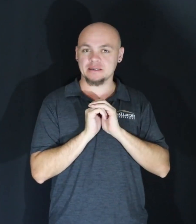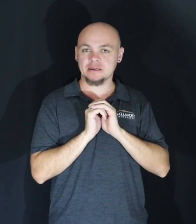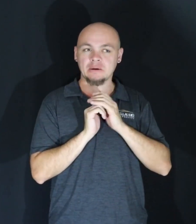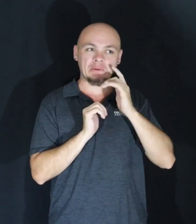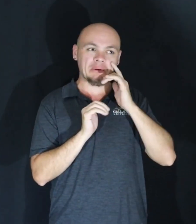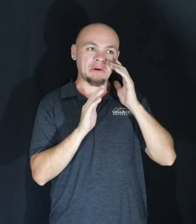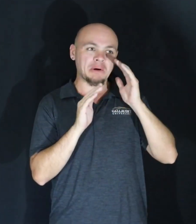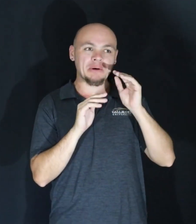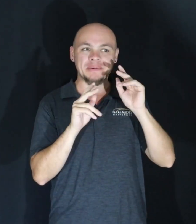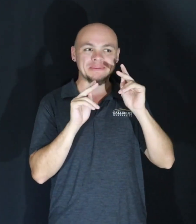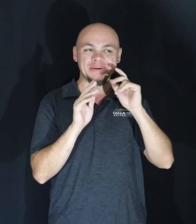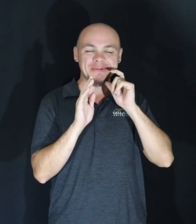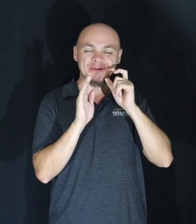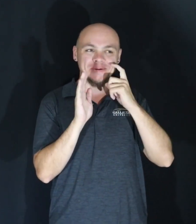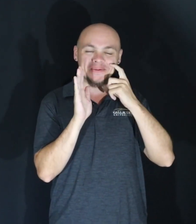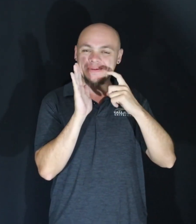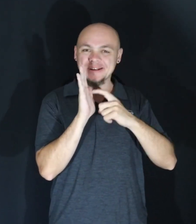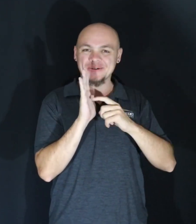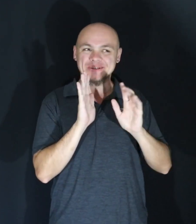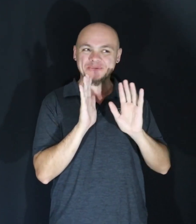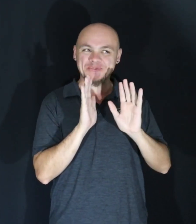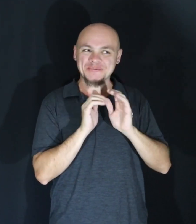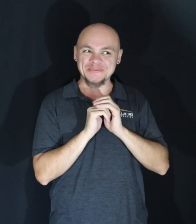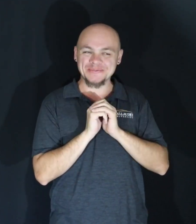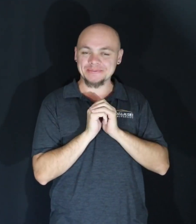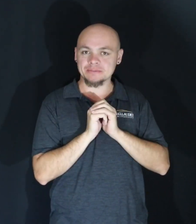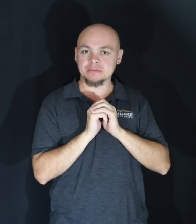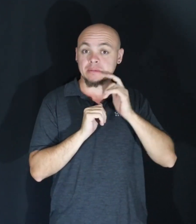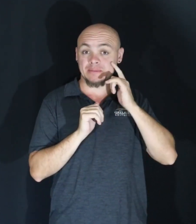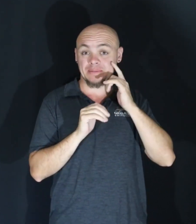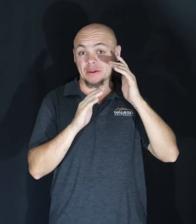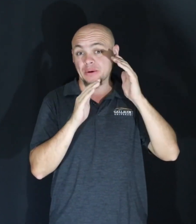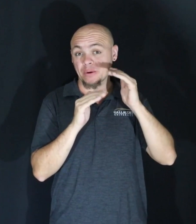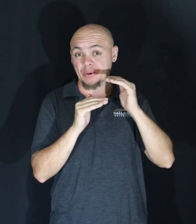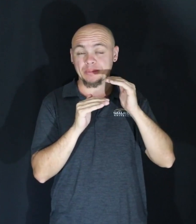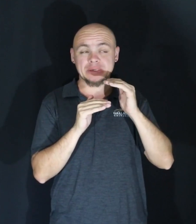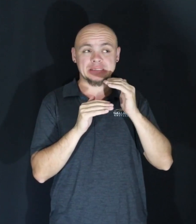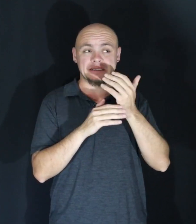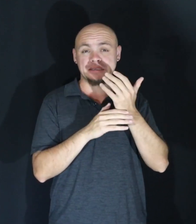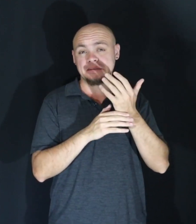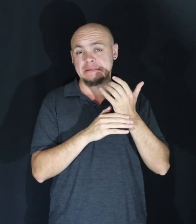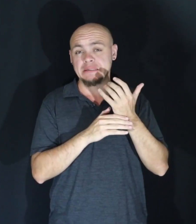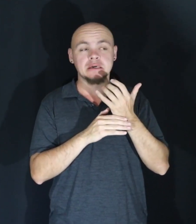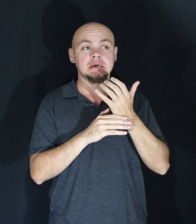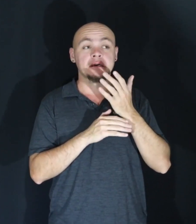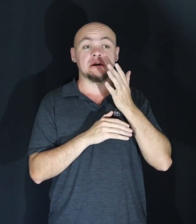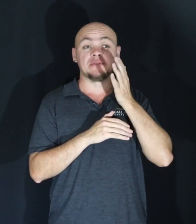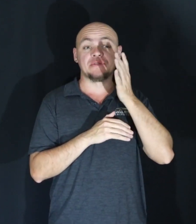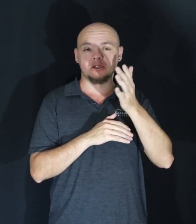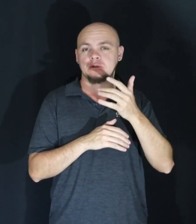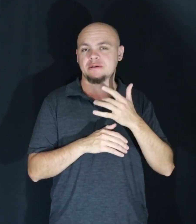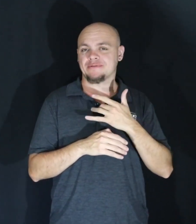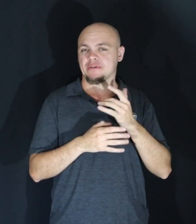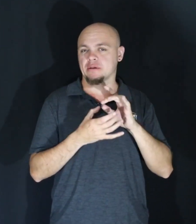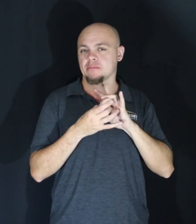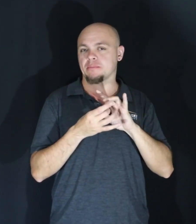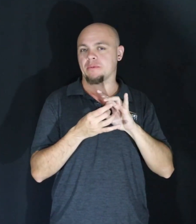hoping that no one would notice me, and hoping, desiring that someday I would feel like I